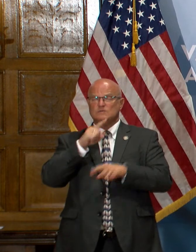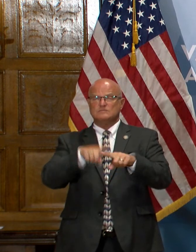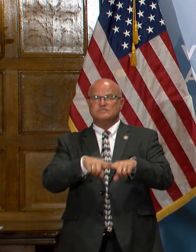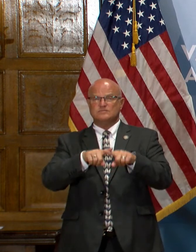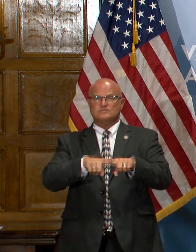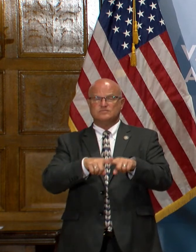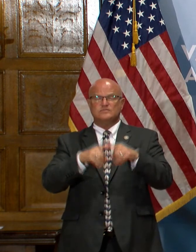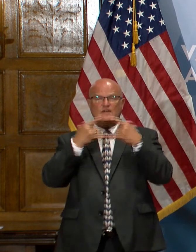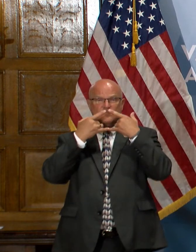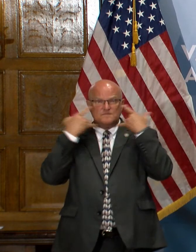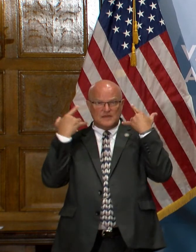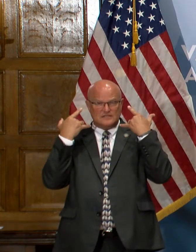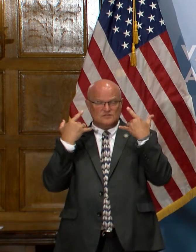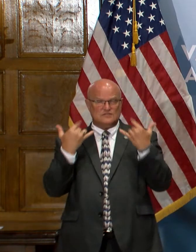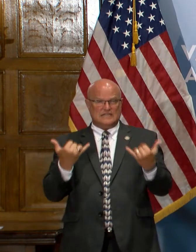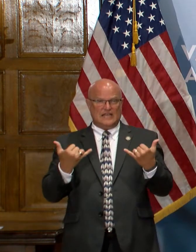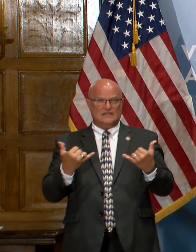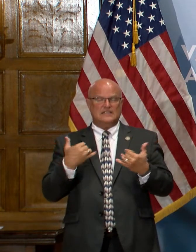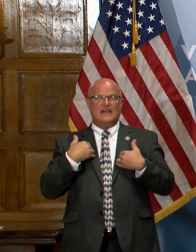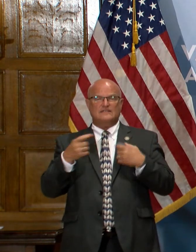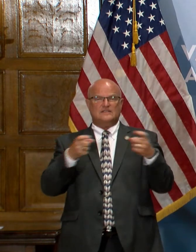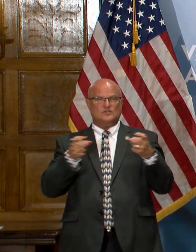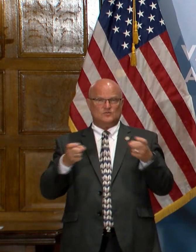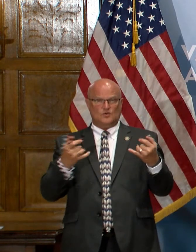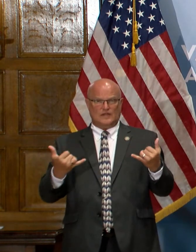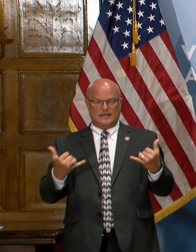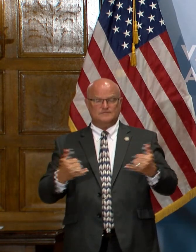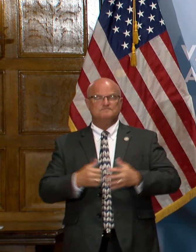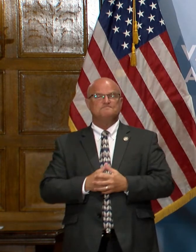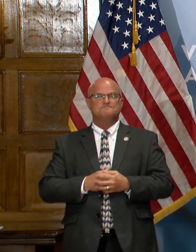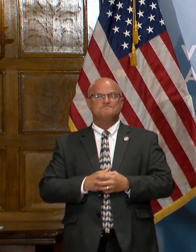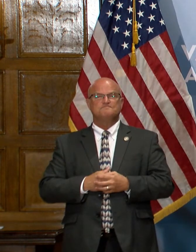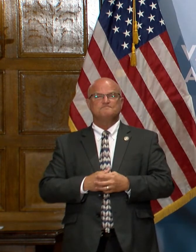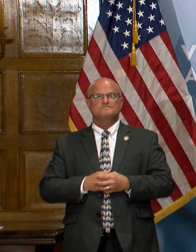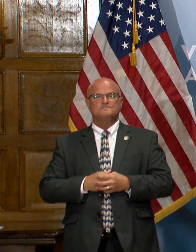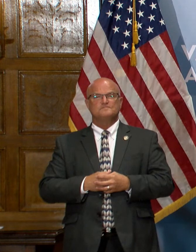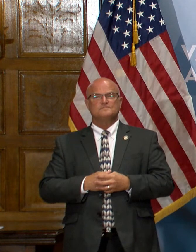on physical mitigation measures in order to bring this under control.